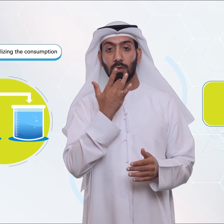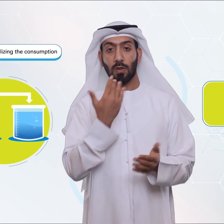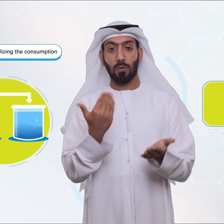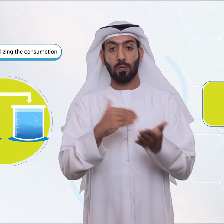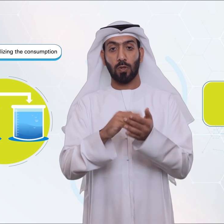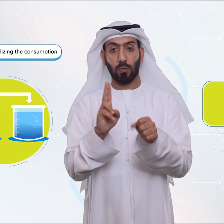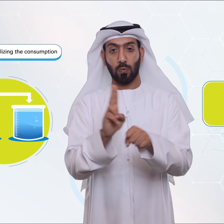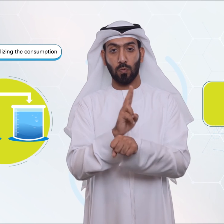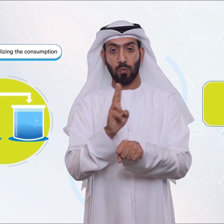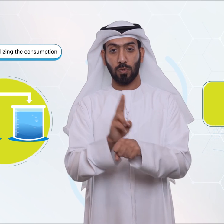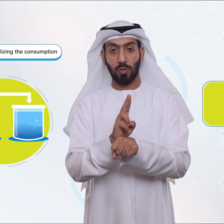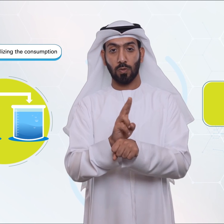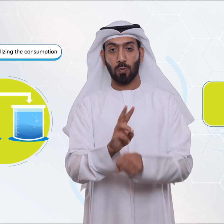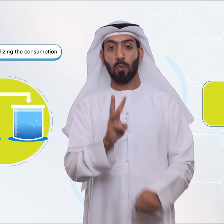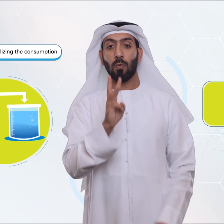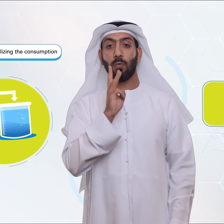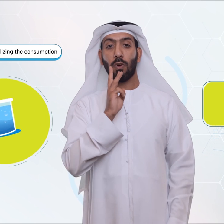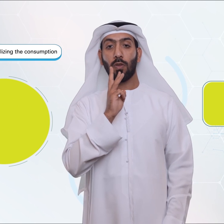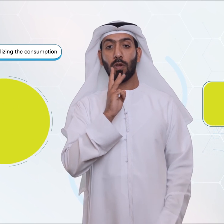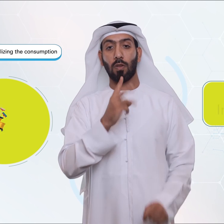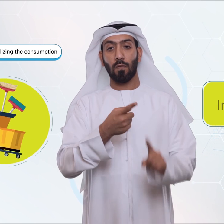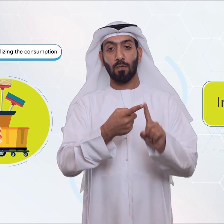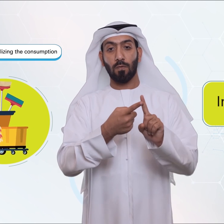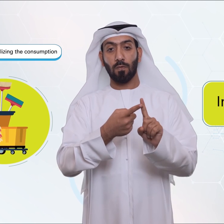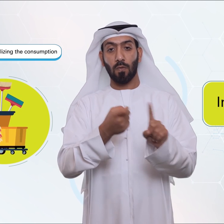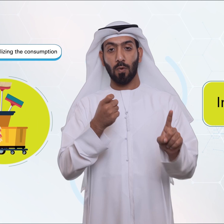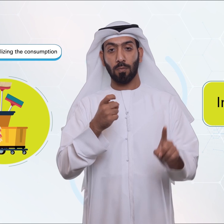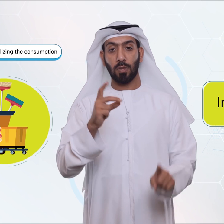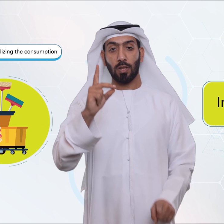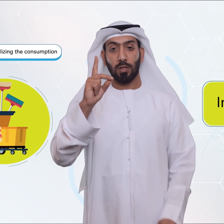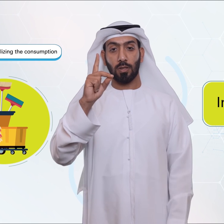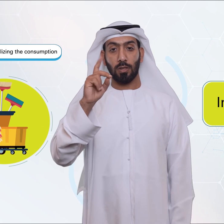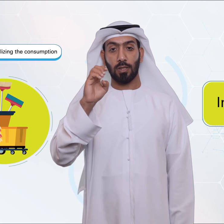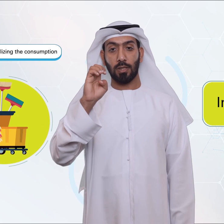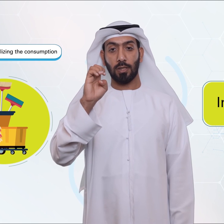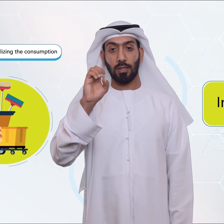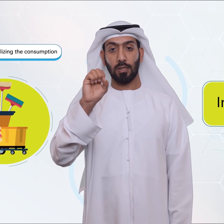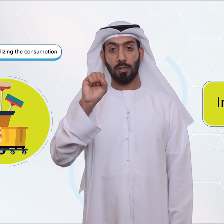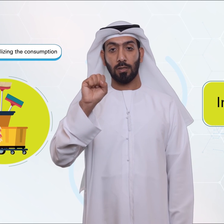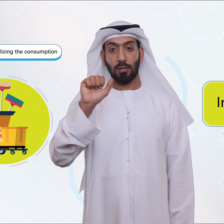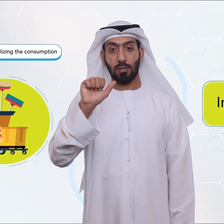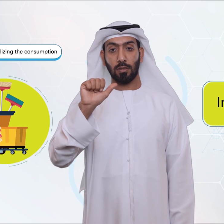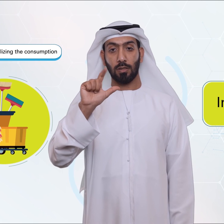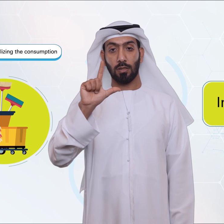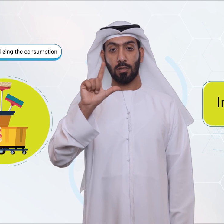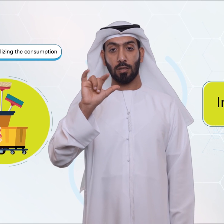any technical defect or maintenance. In cleaning, it is preferable to reuse the rejected